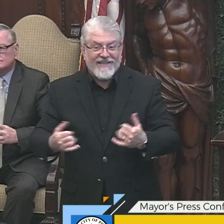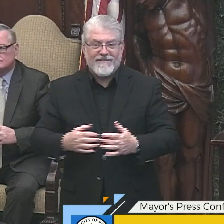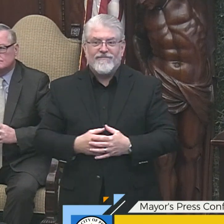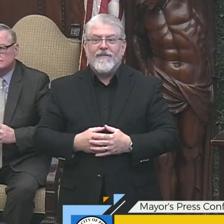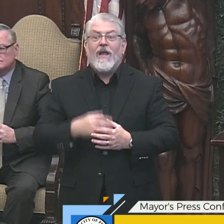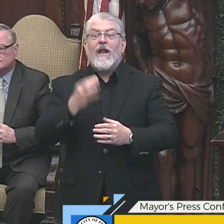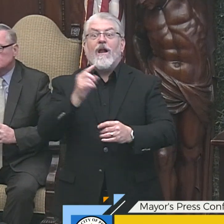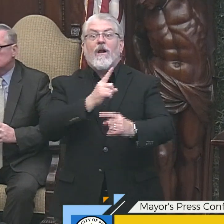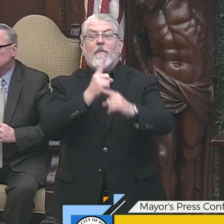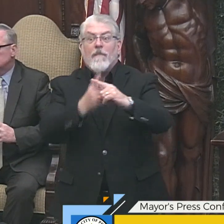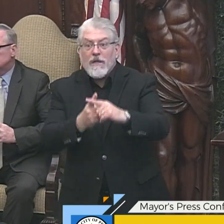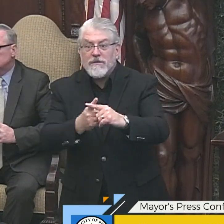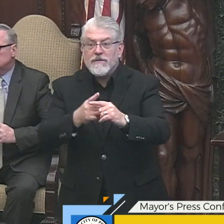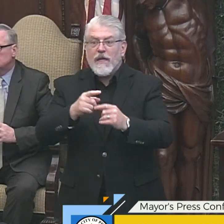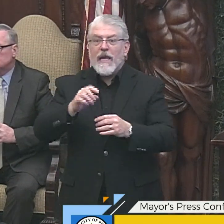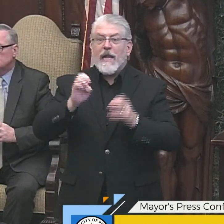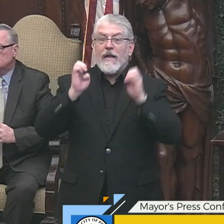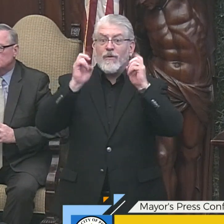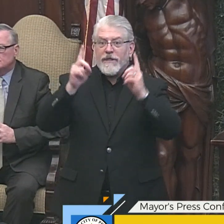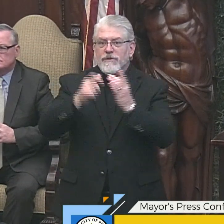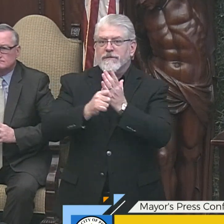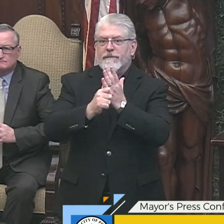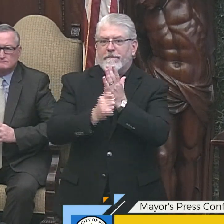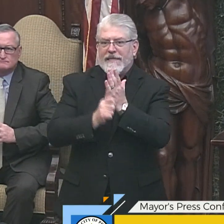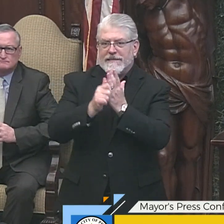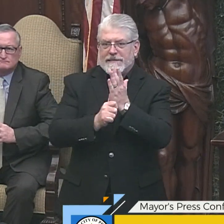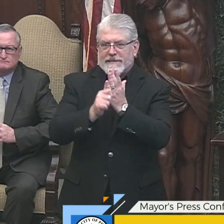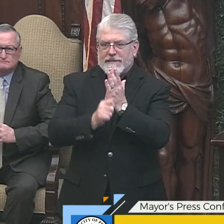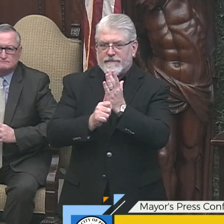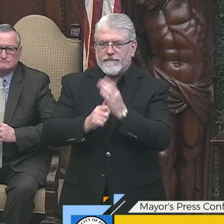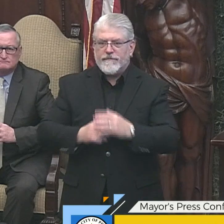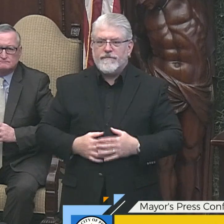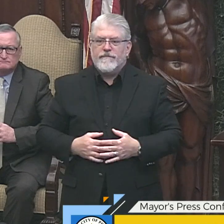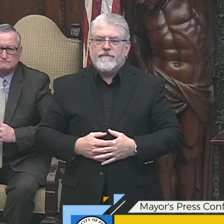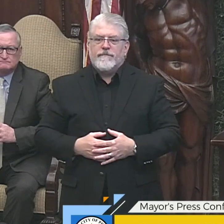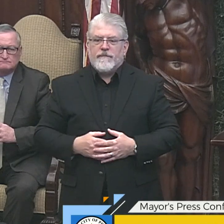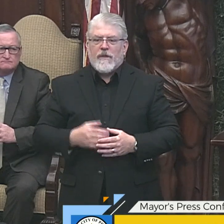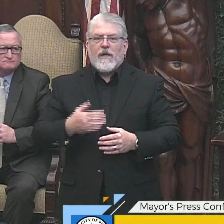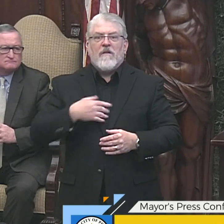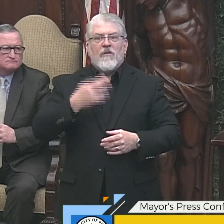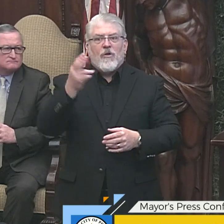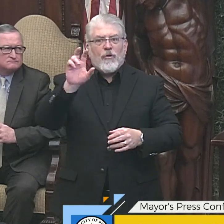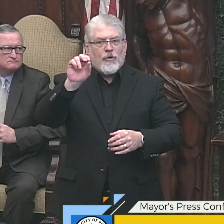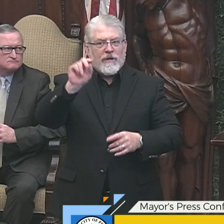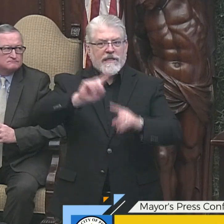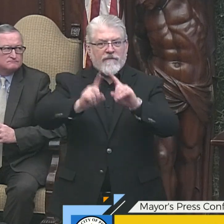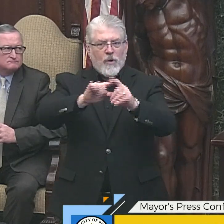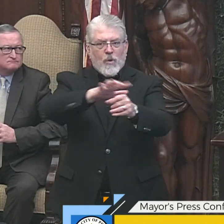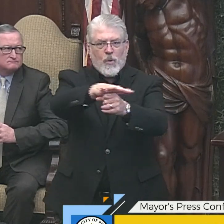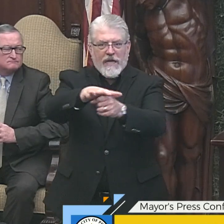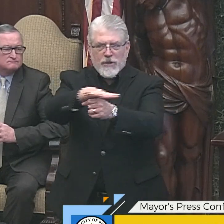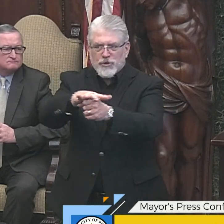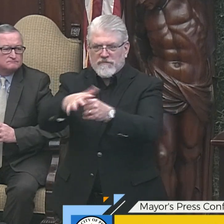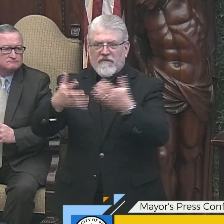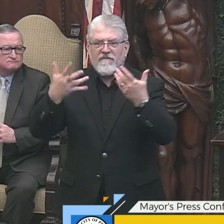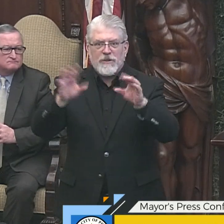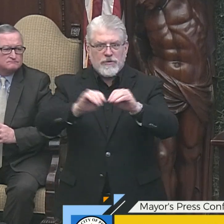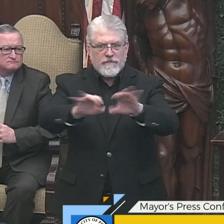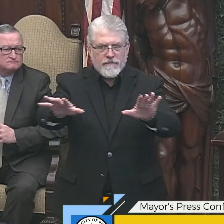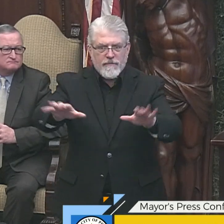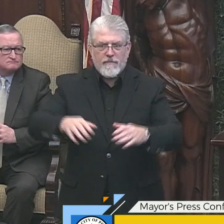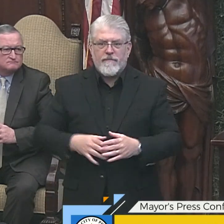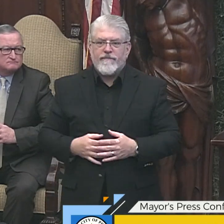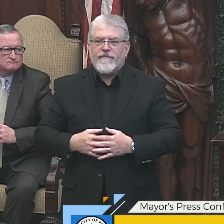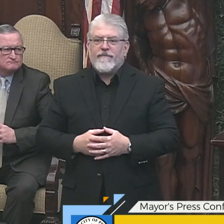30 different locations. That does not include the recreation centers that are also distributing meals, and we expect a